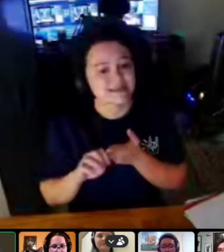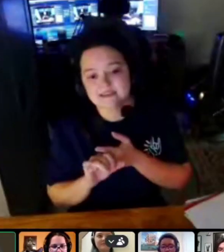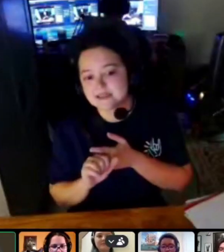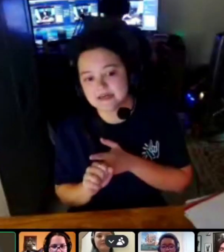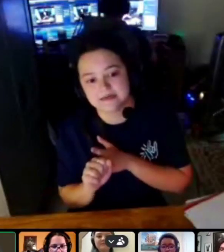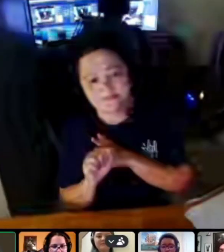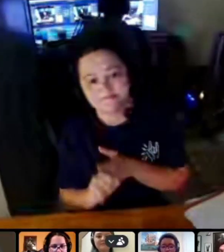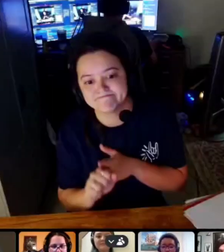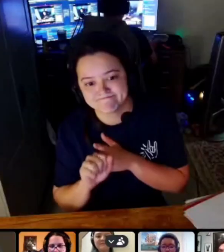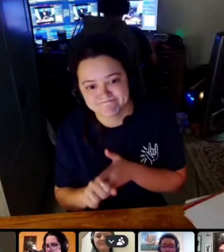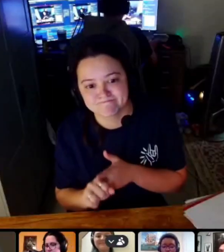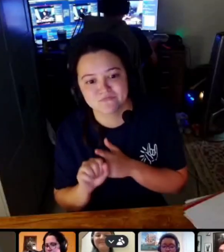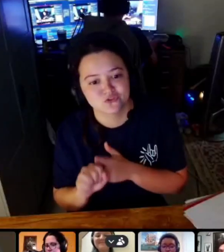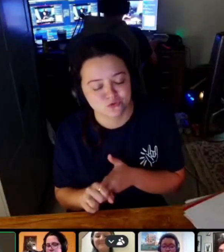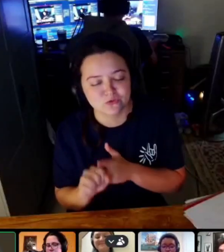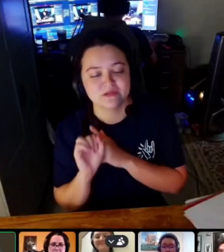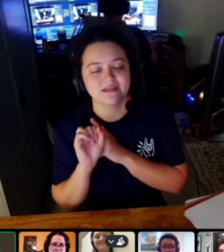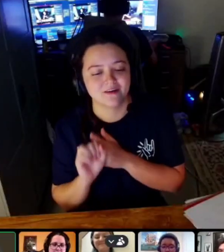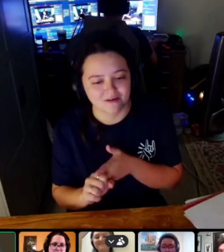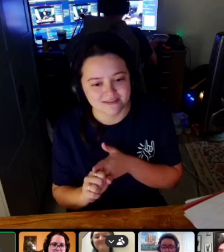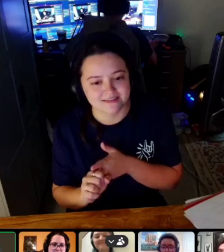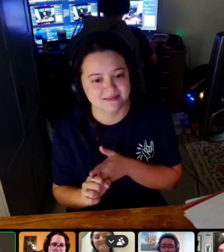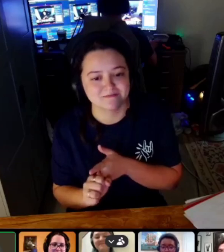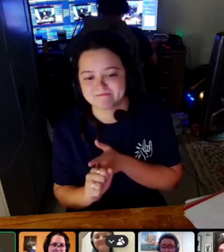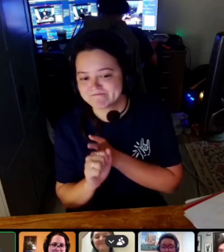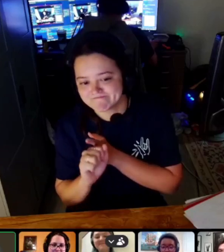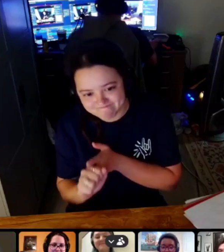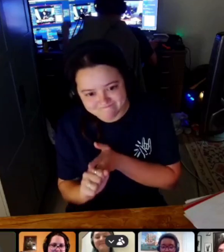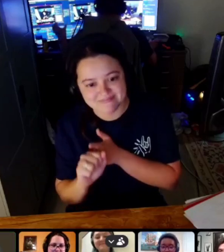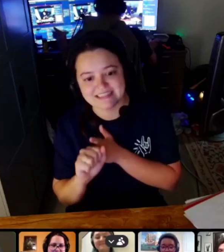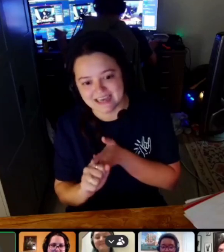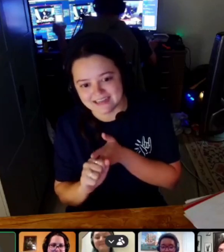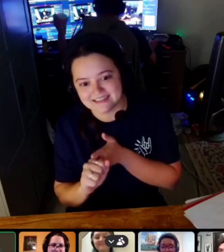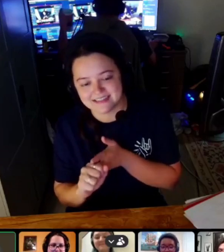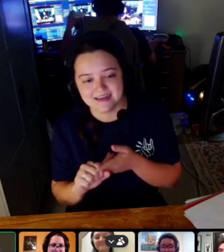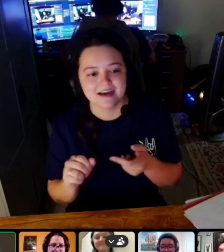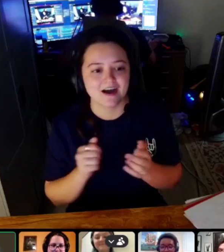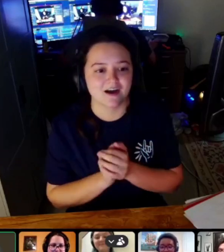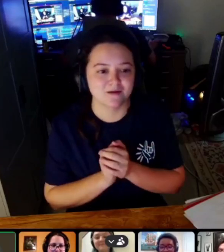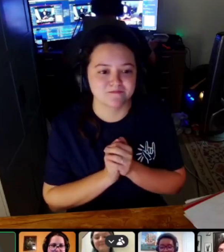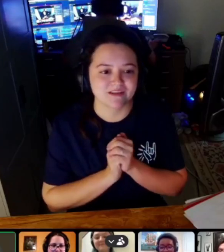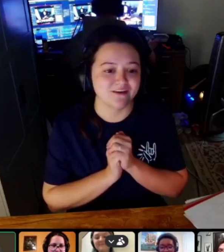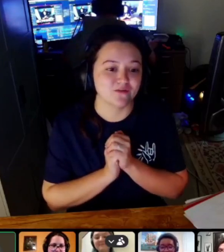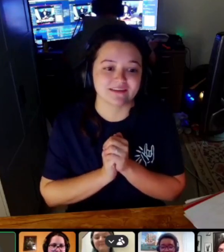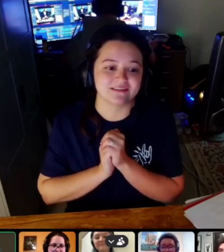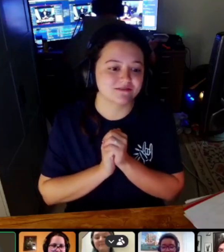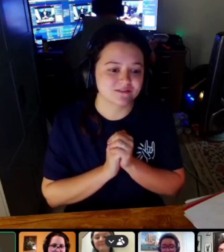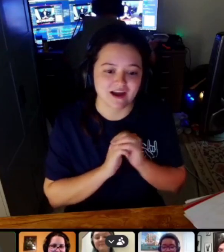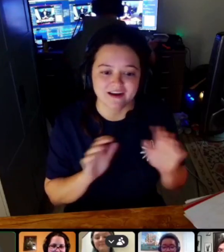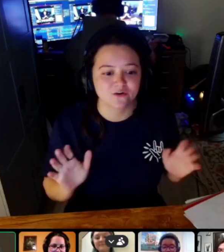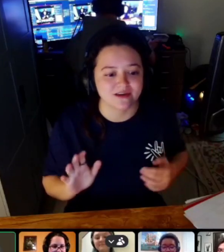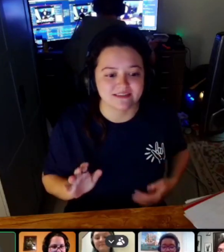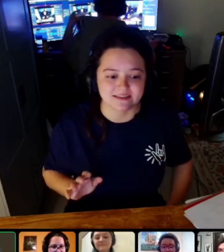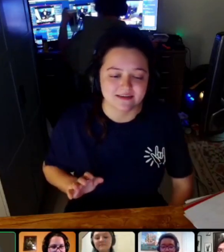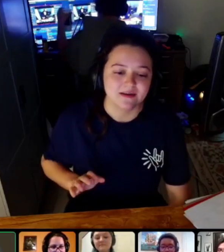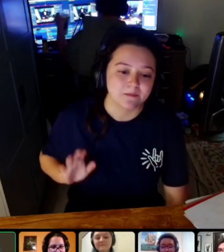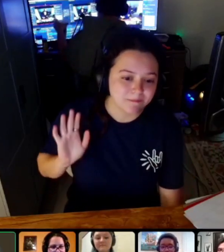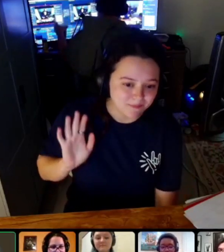guess. Truly and honestly, guess. I know that's kind of crazy, but